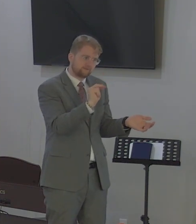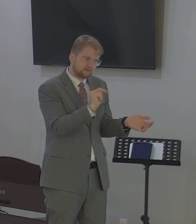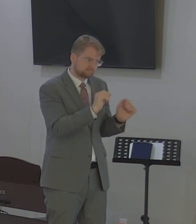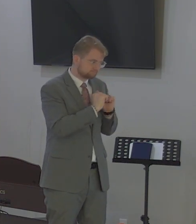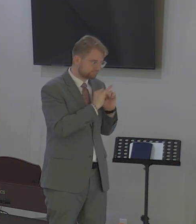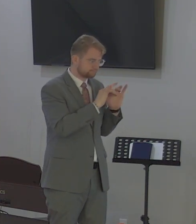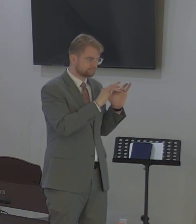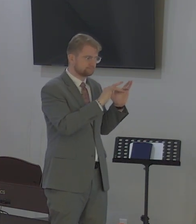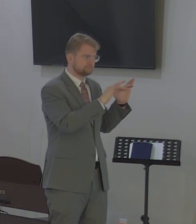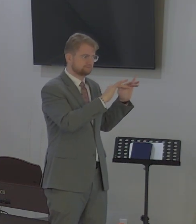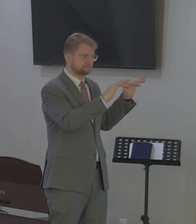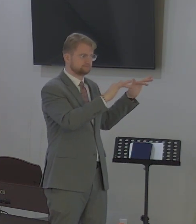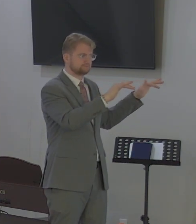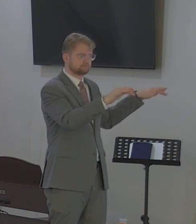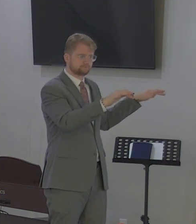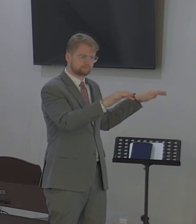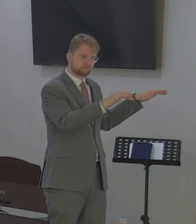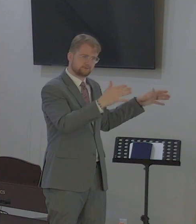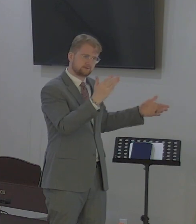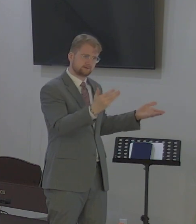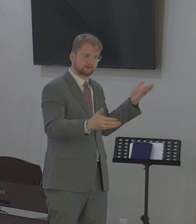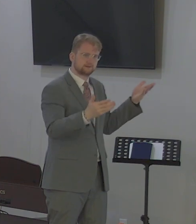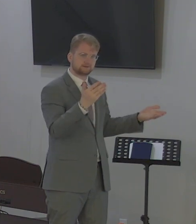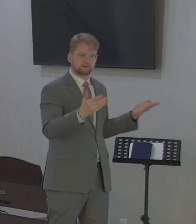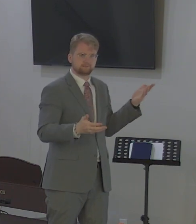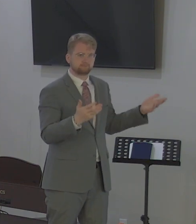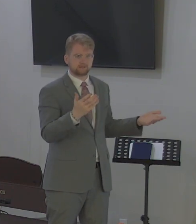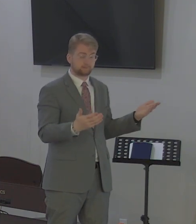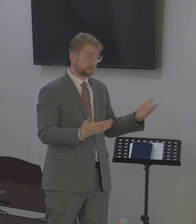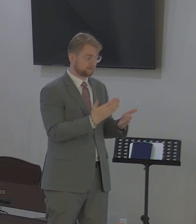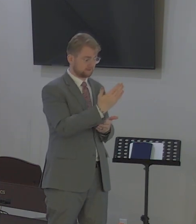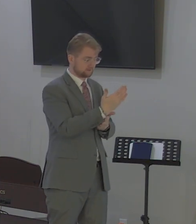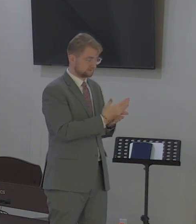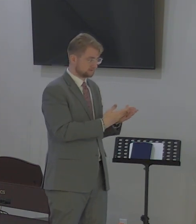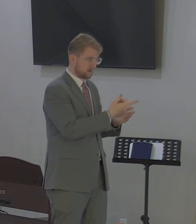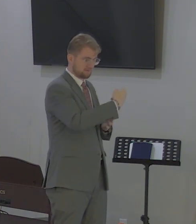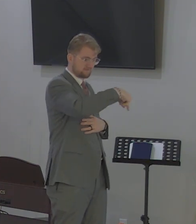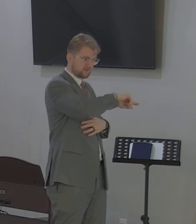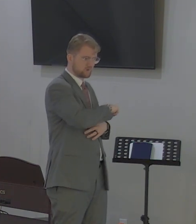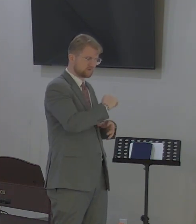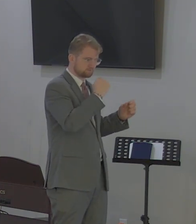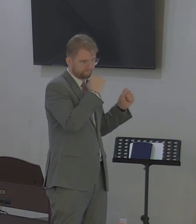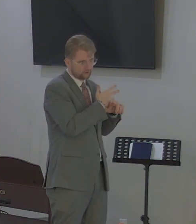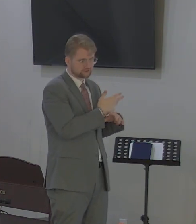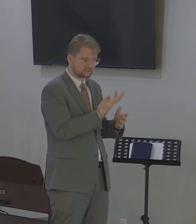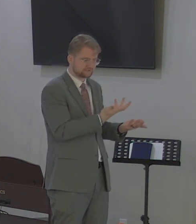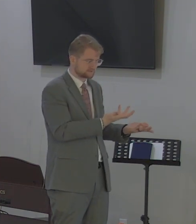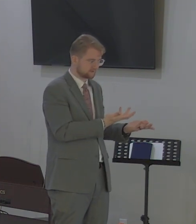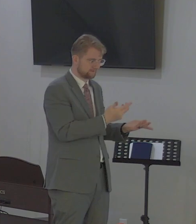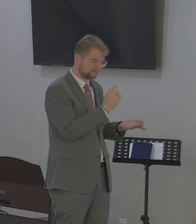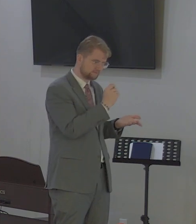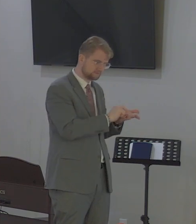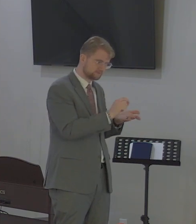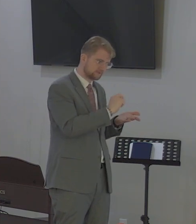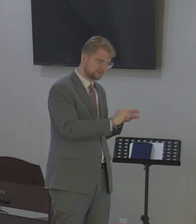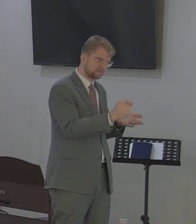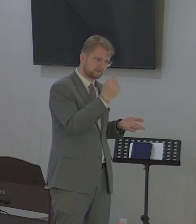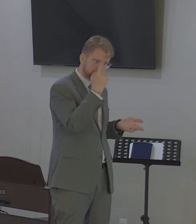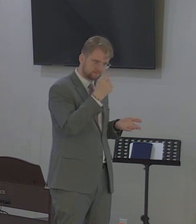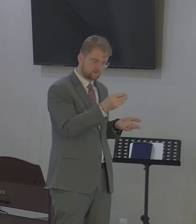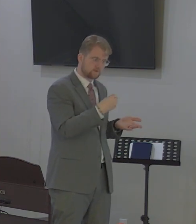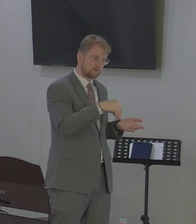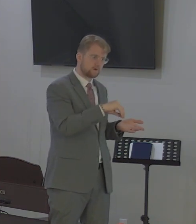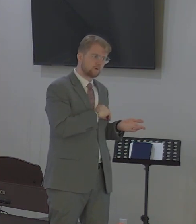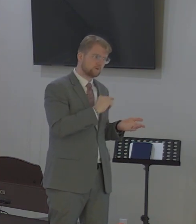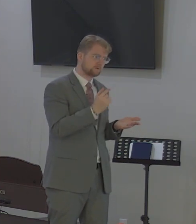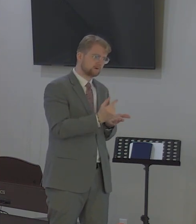lump. Could it be that some of those perversions are written for their own